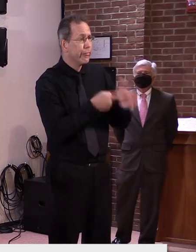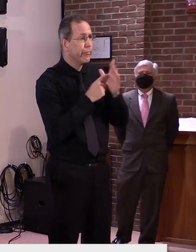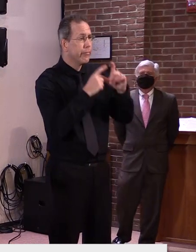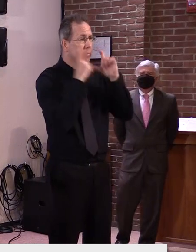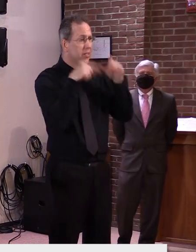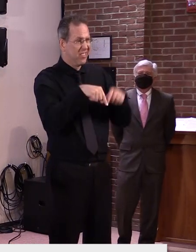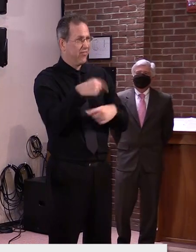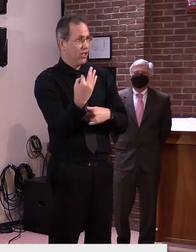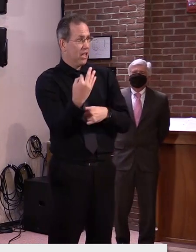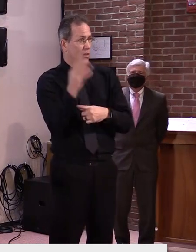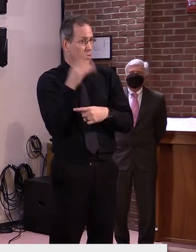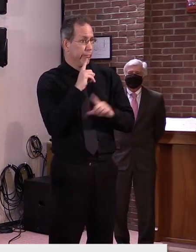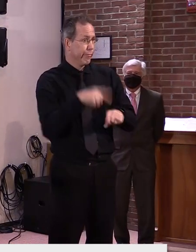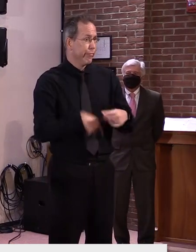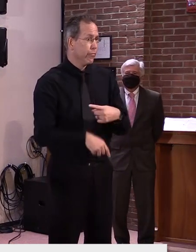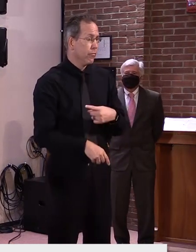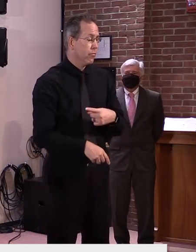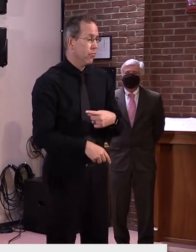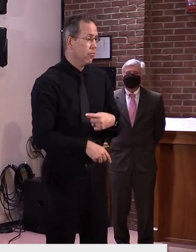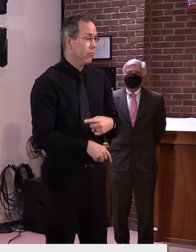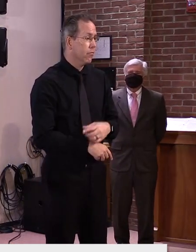Liam, did you hear my opening comments?